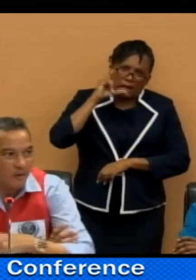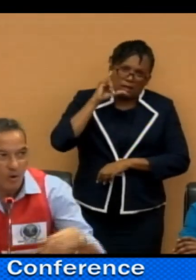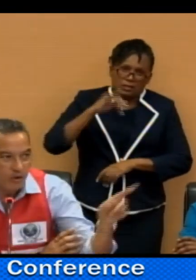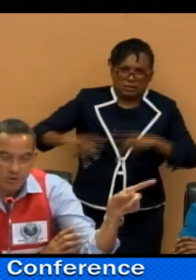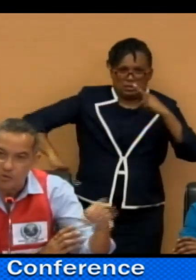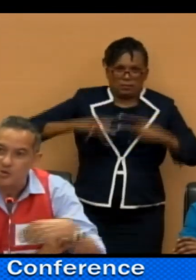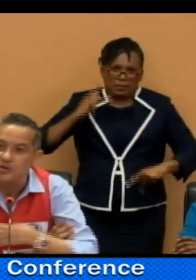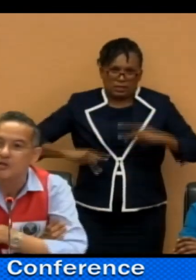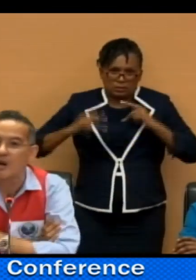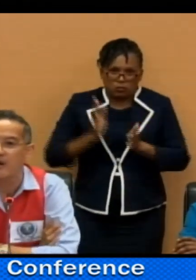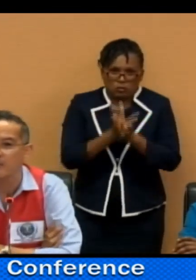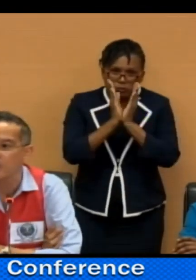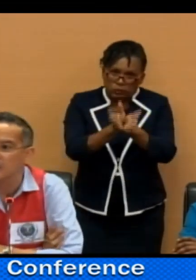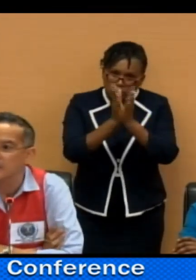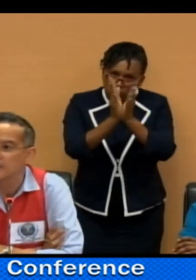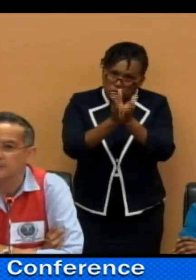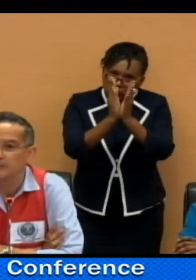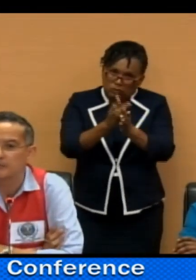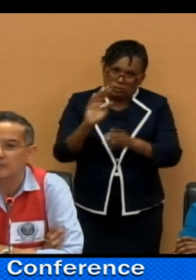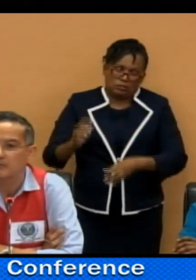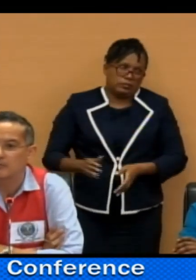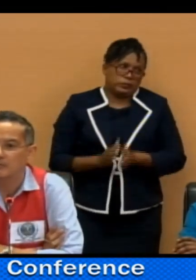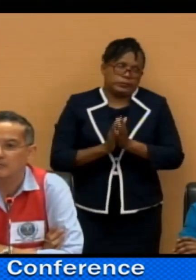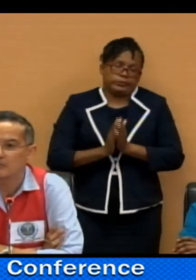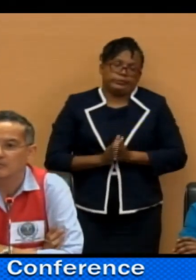only one more cruise on a boat,